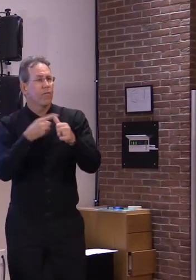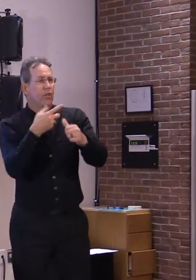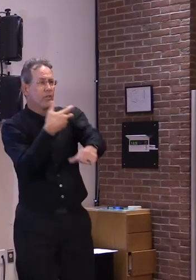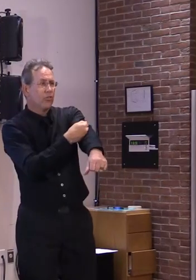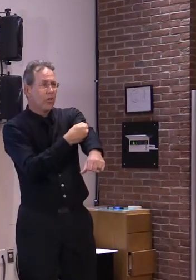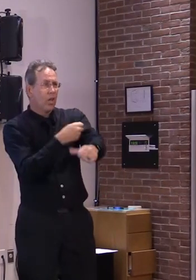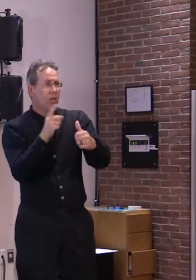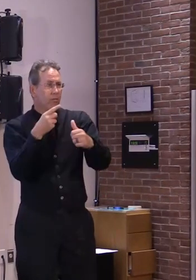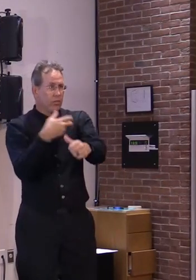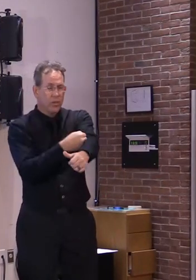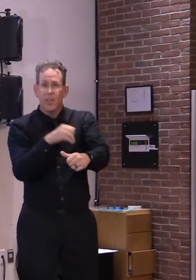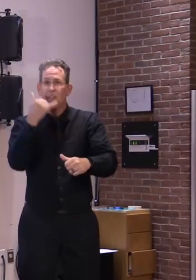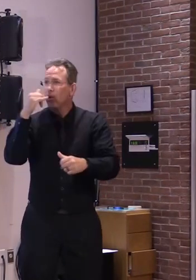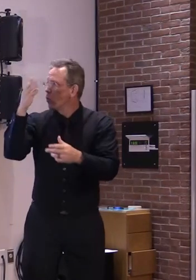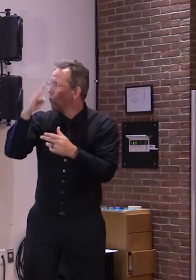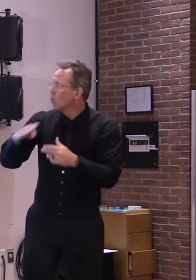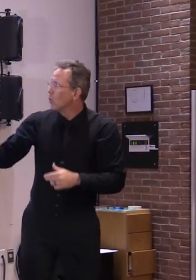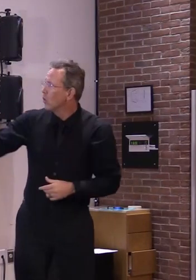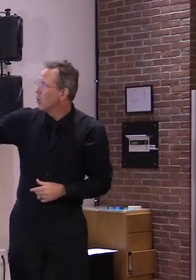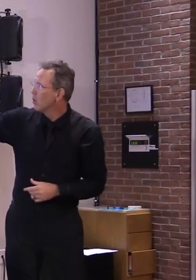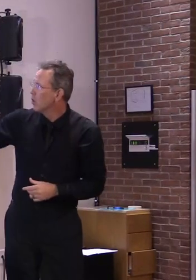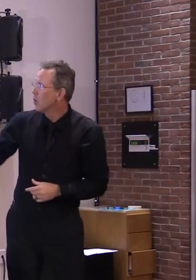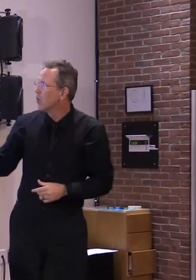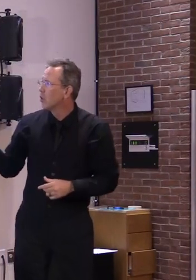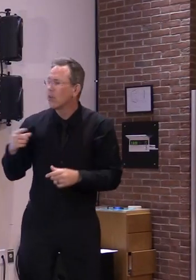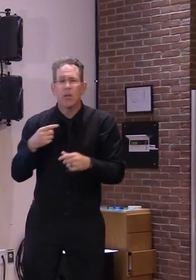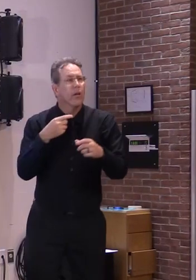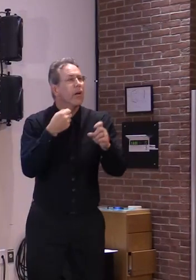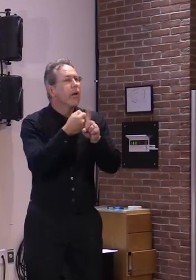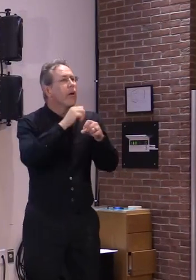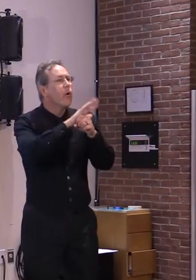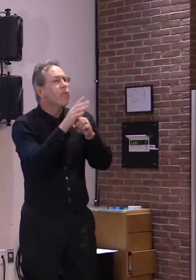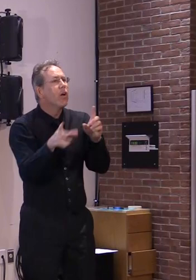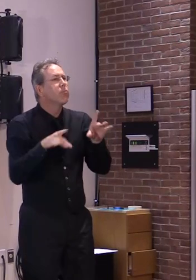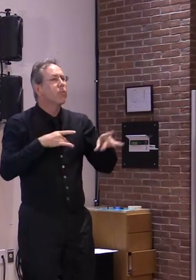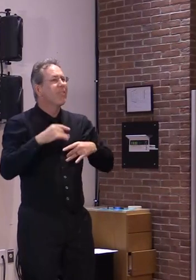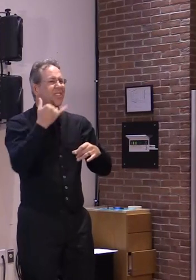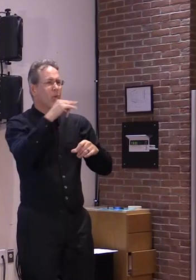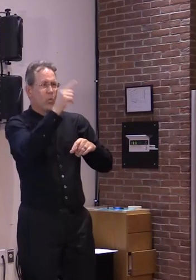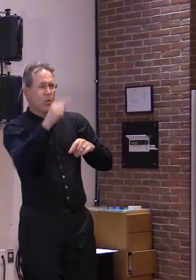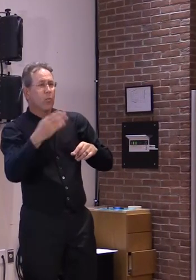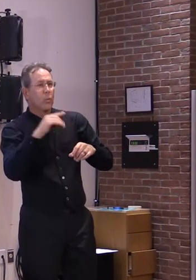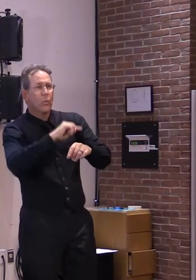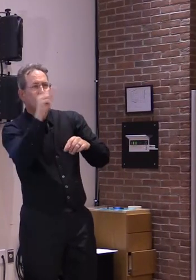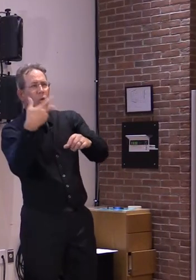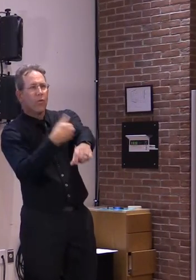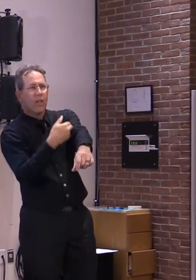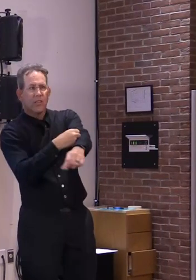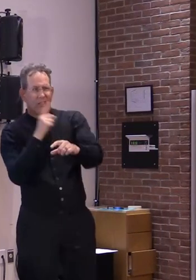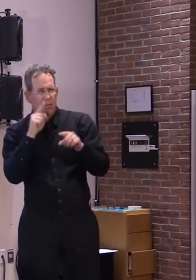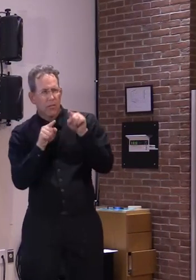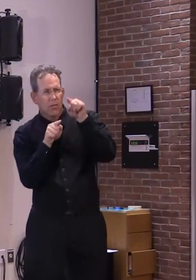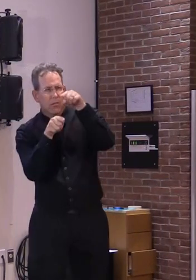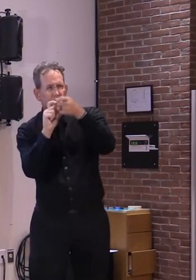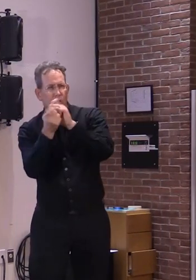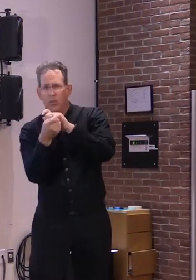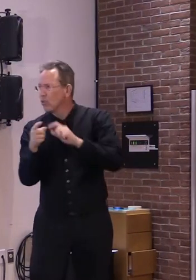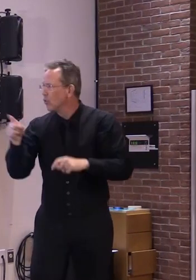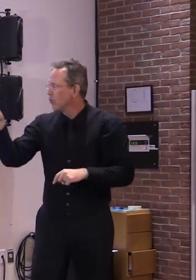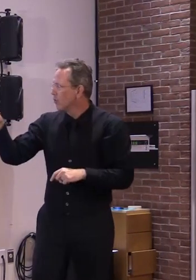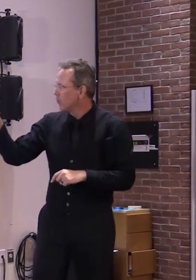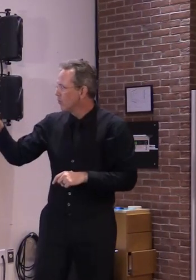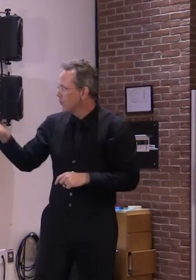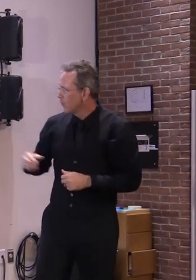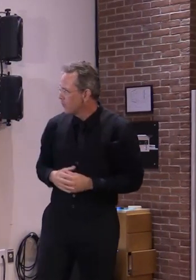also remained the lowest in the country. And again, you can tie this back to our very high vaccination rates. 66%